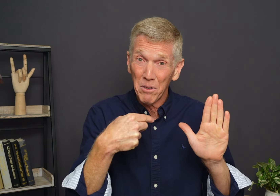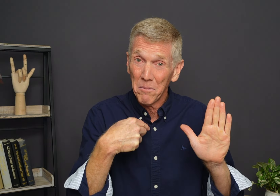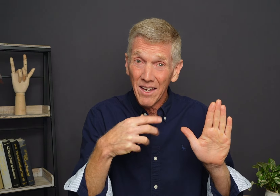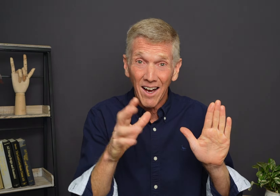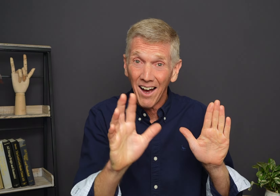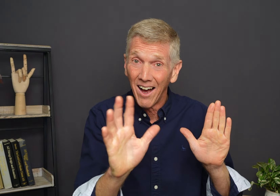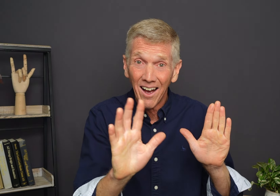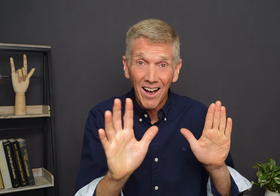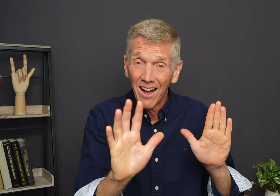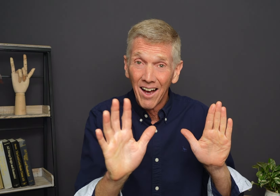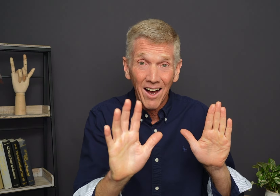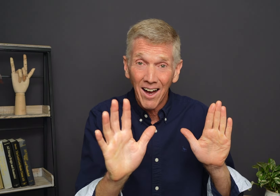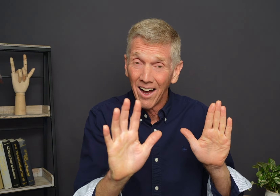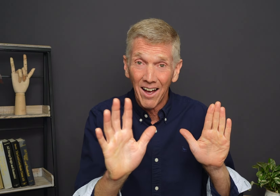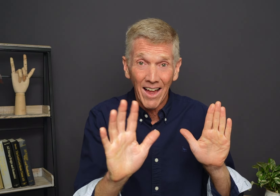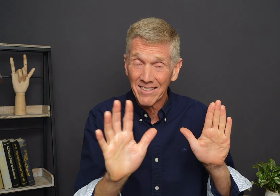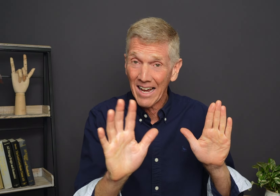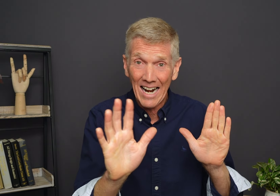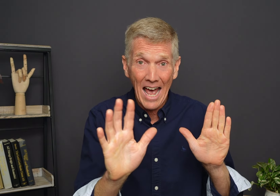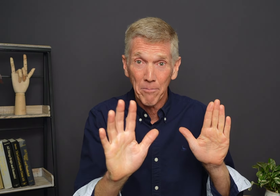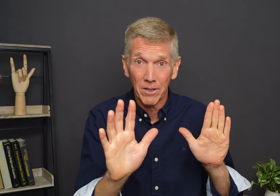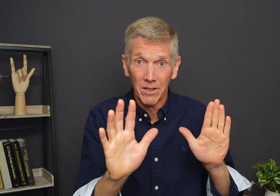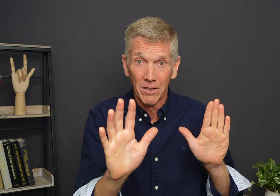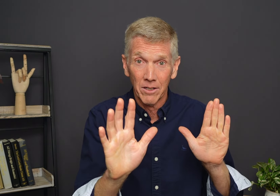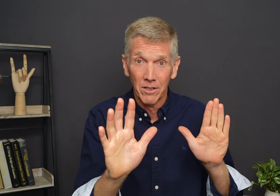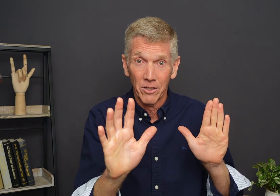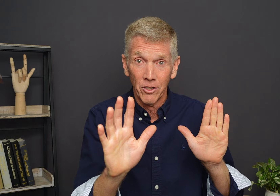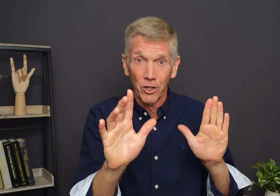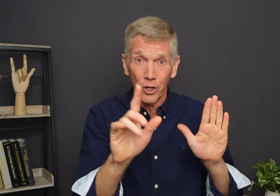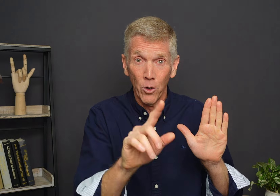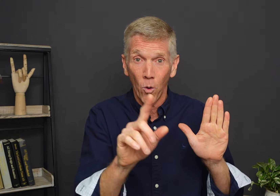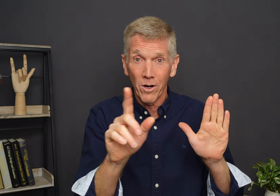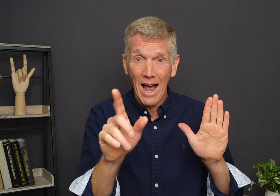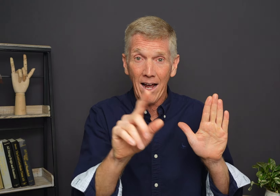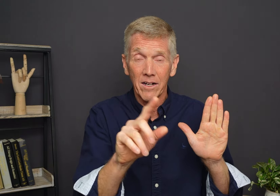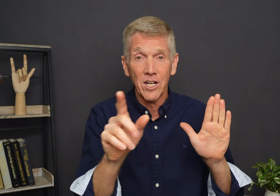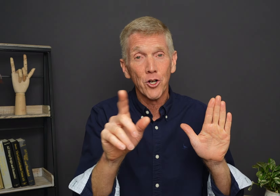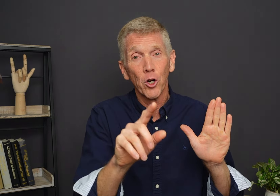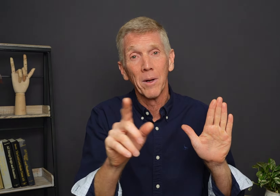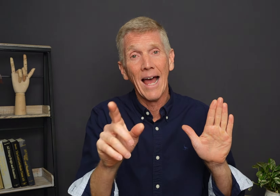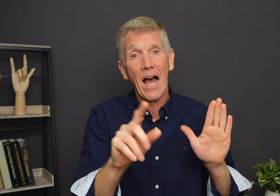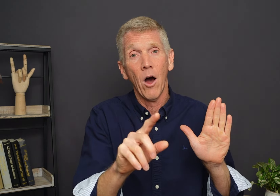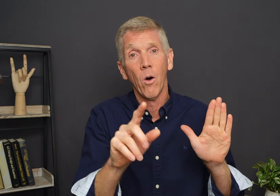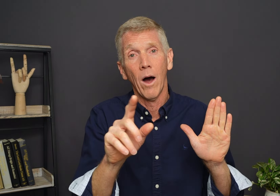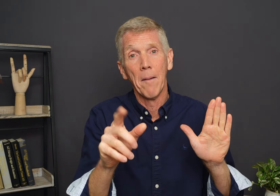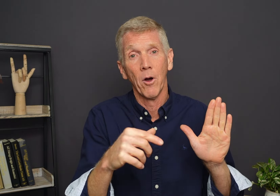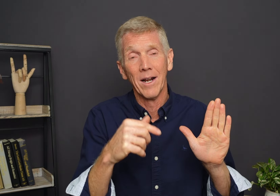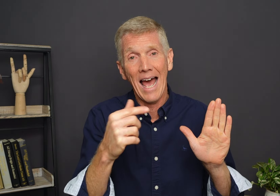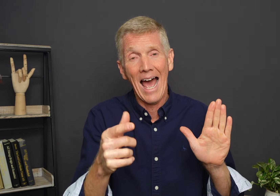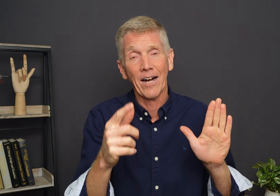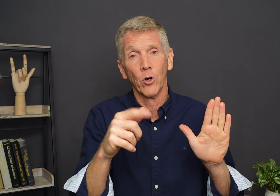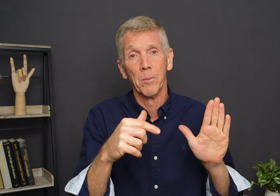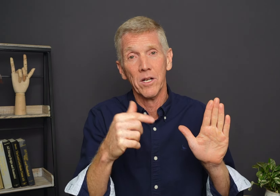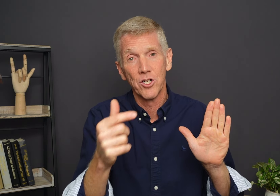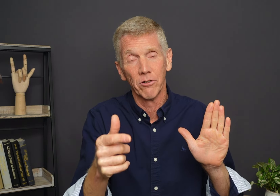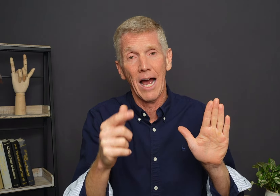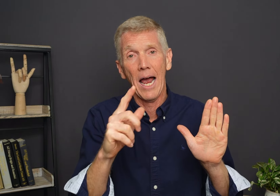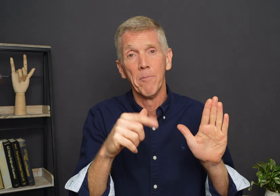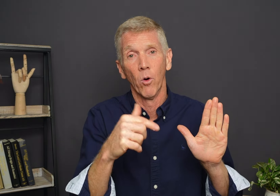me? That's not gonna happen. You're not gonna determine how I'm going to act or be described or